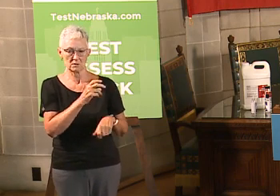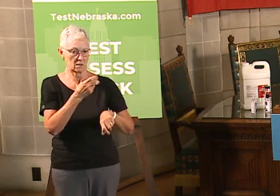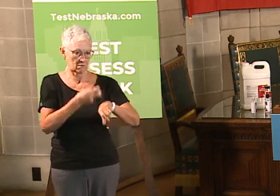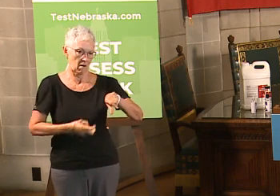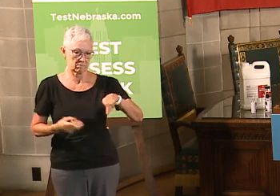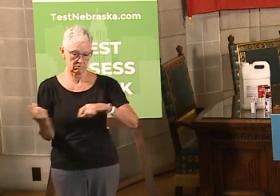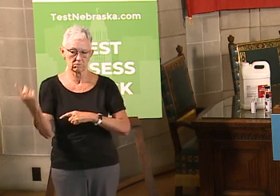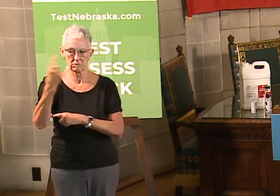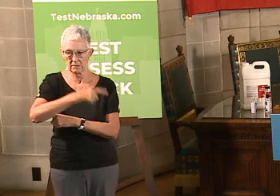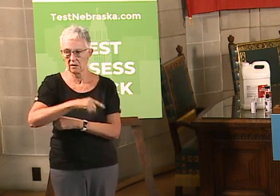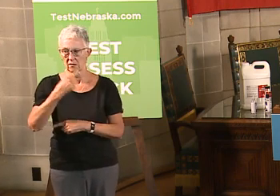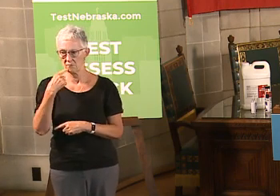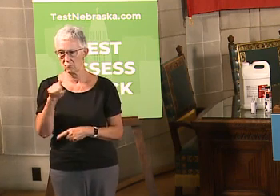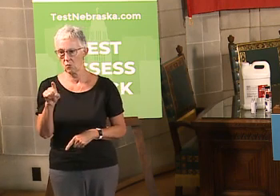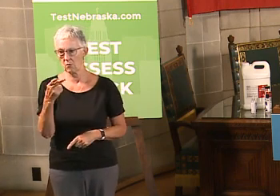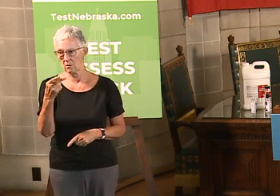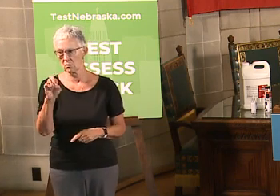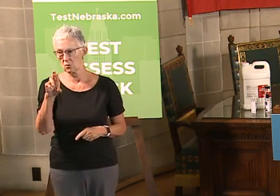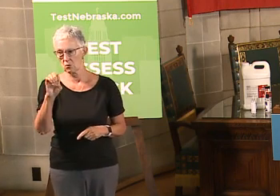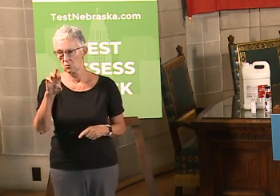appreciate everything everybody did.